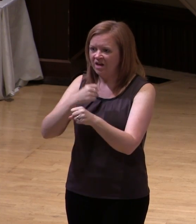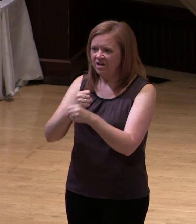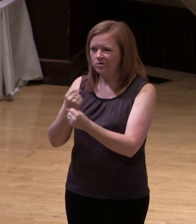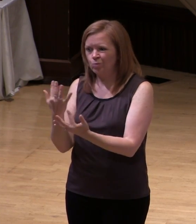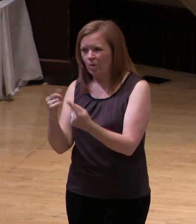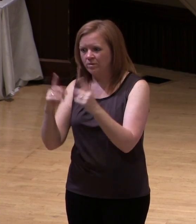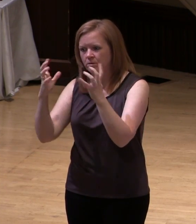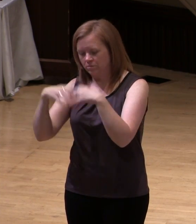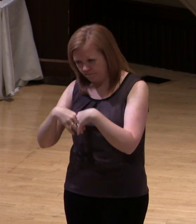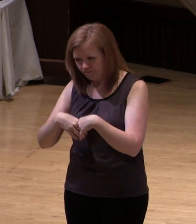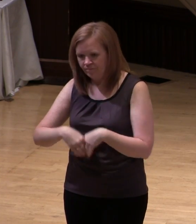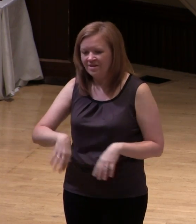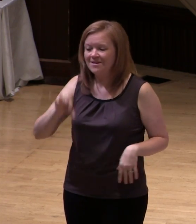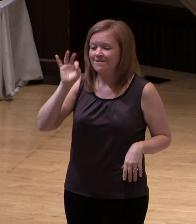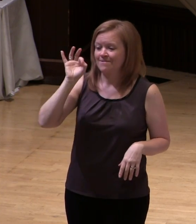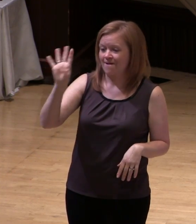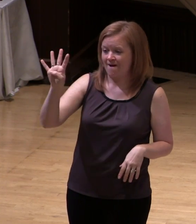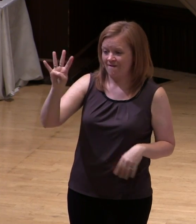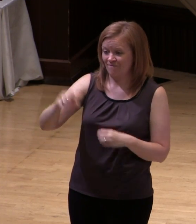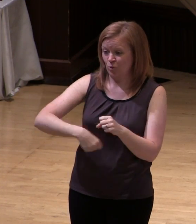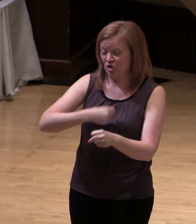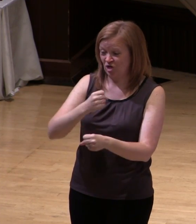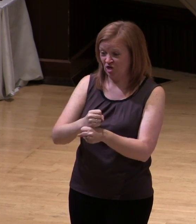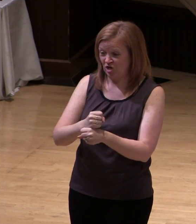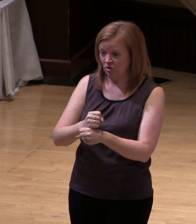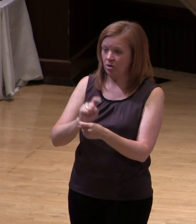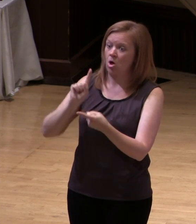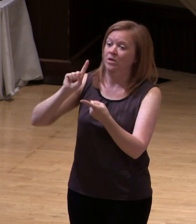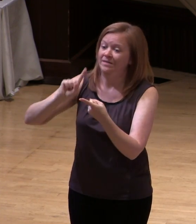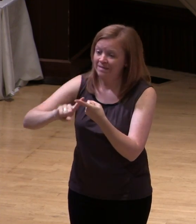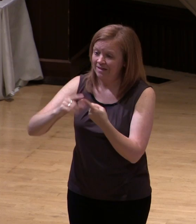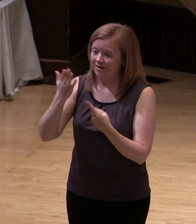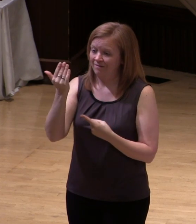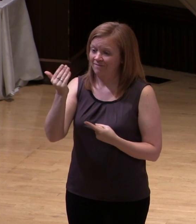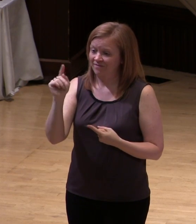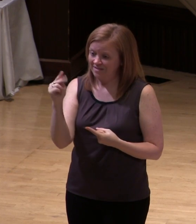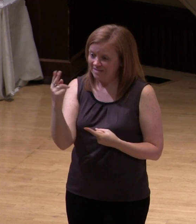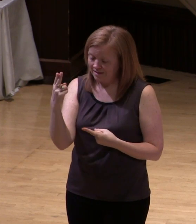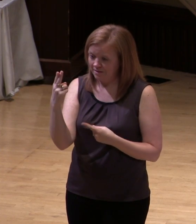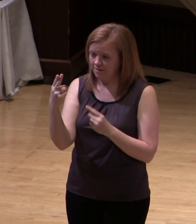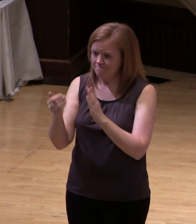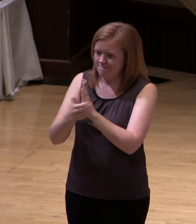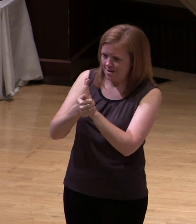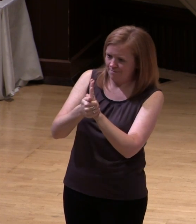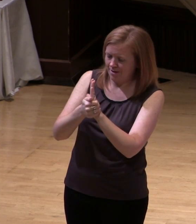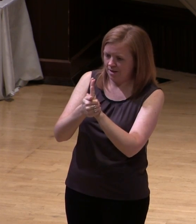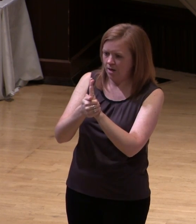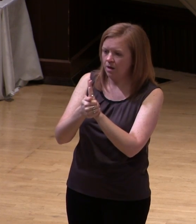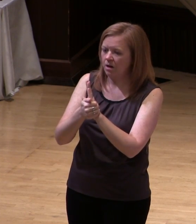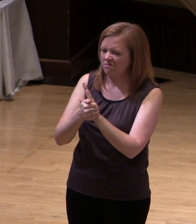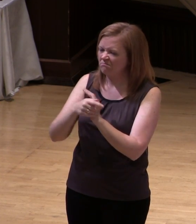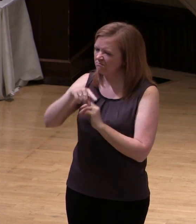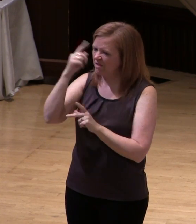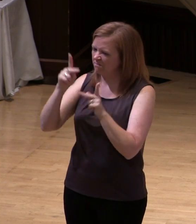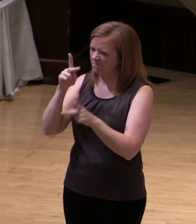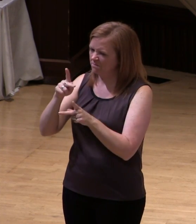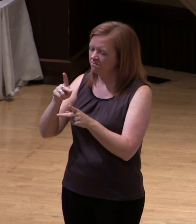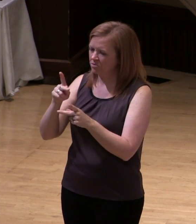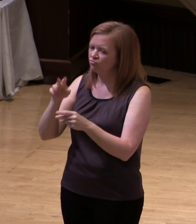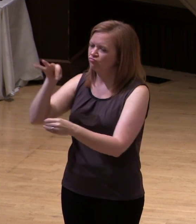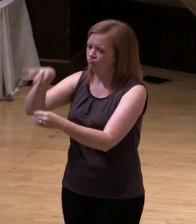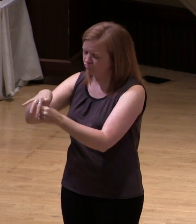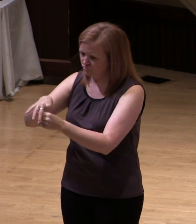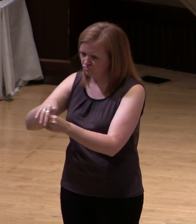94 years for the 15th Amendment giving African American men the right to vote, and 95 more